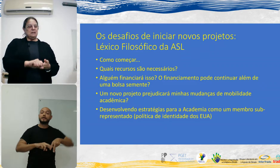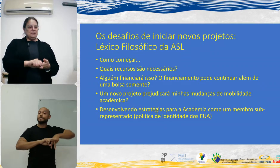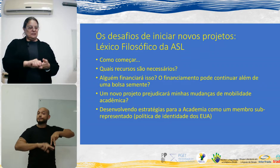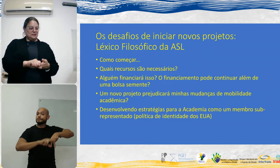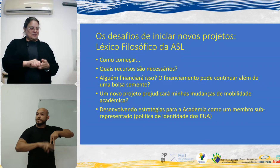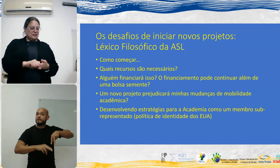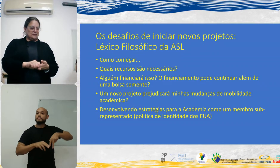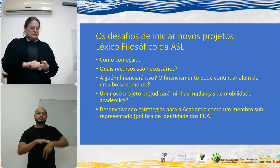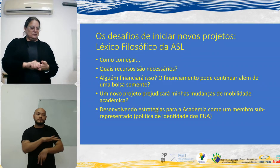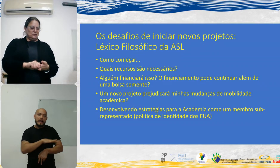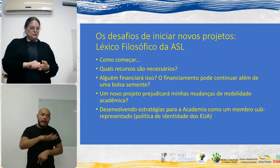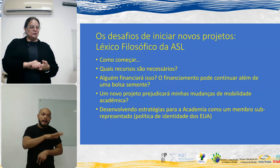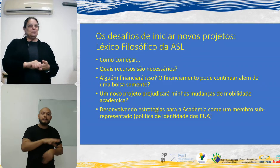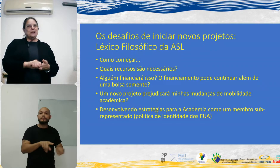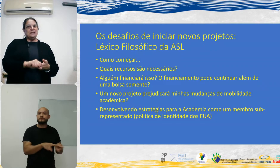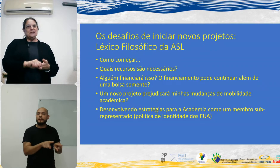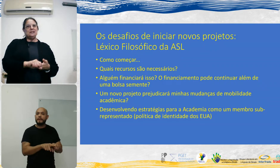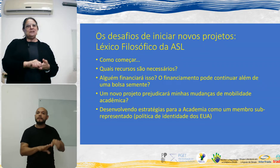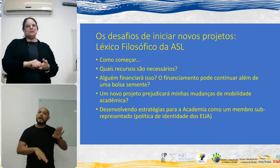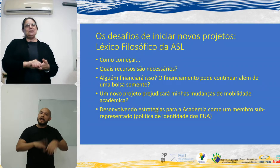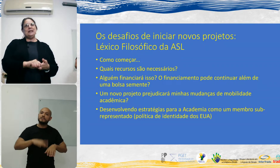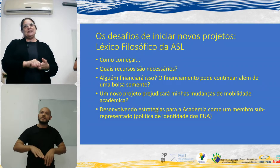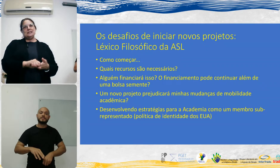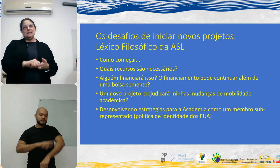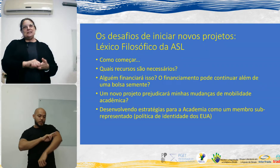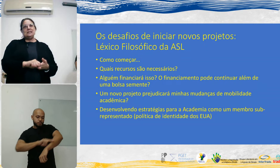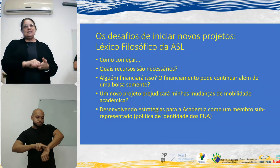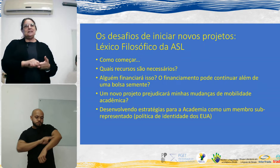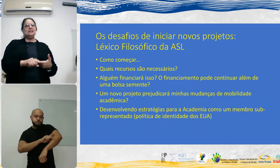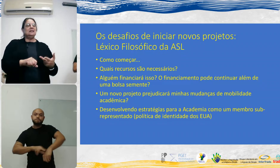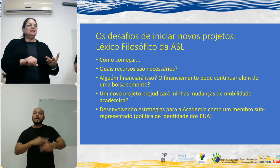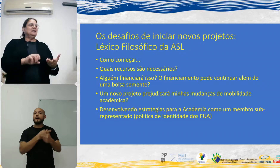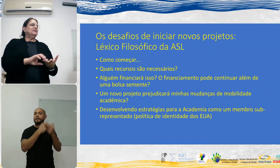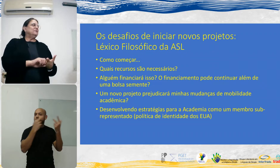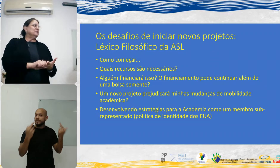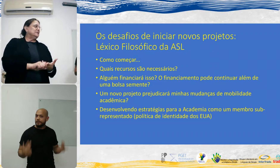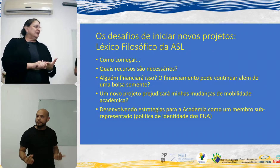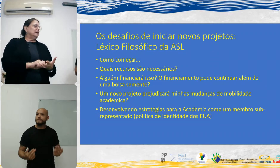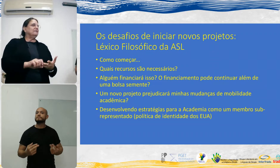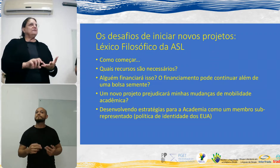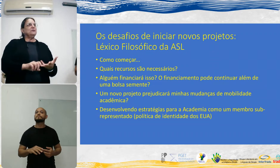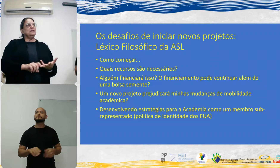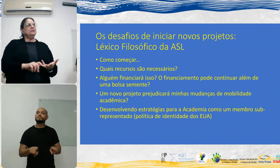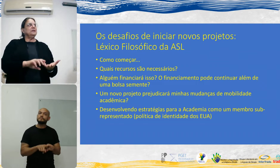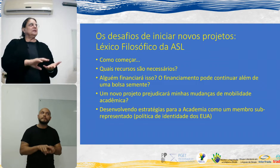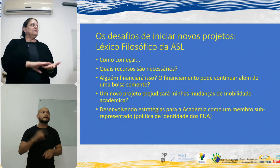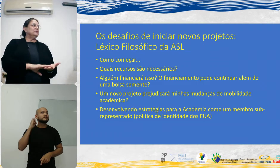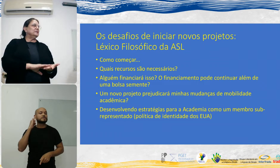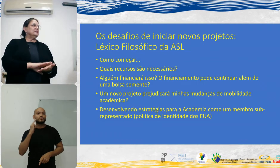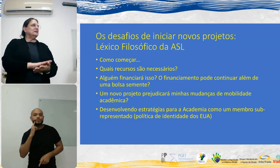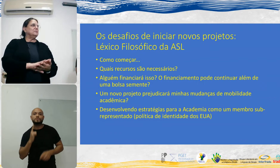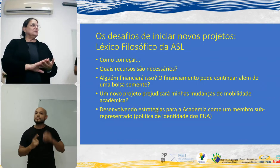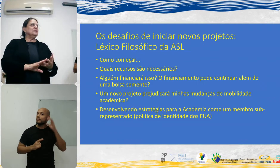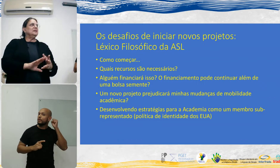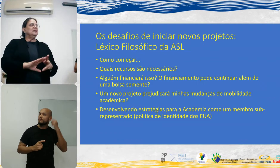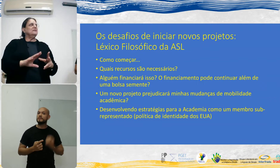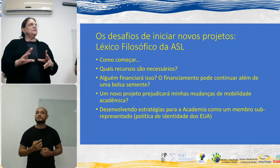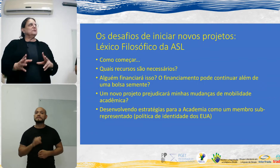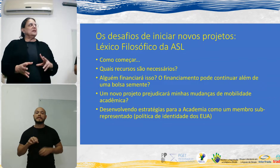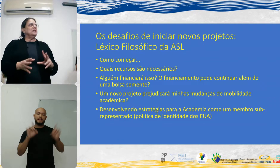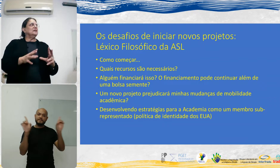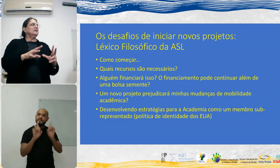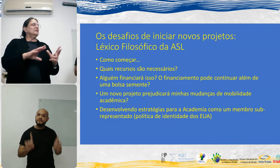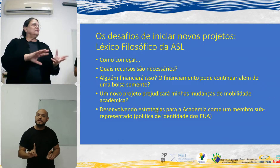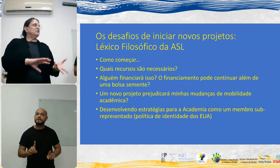fields maybe it's connected to your race or your ethnicity, if you're deaf, if you're hearing, if you're disabled, if